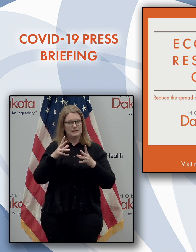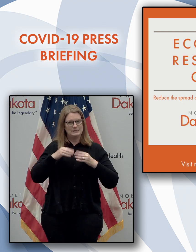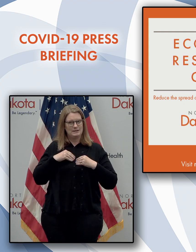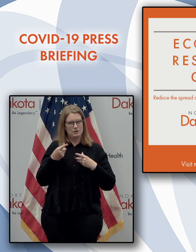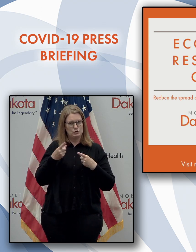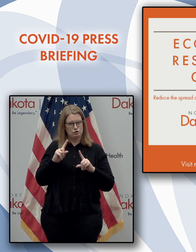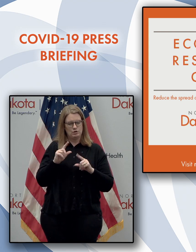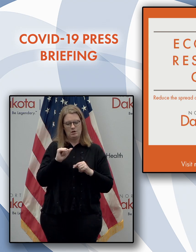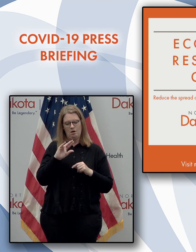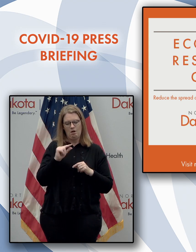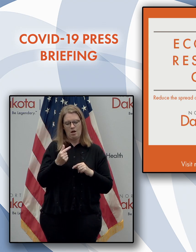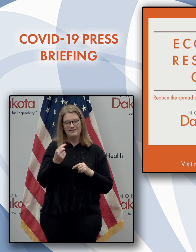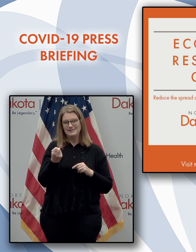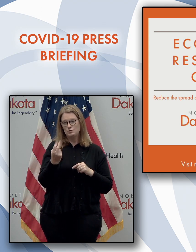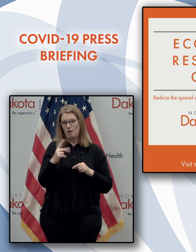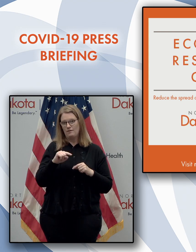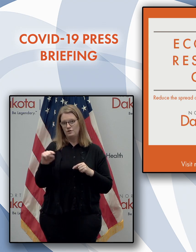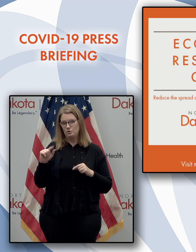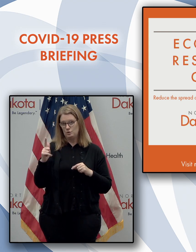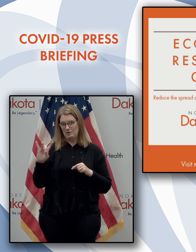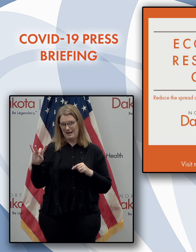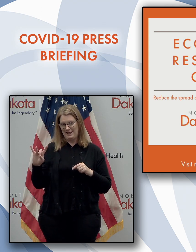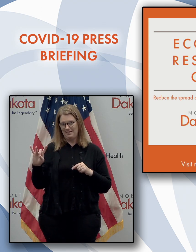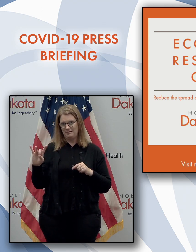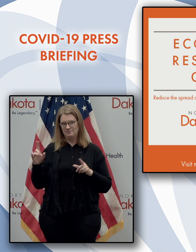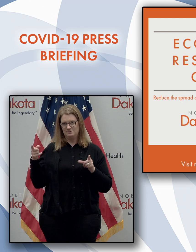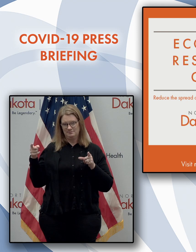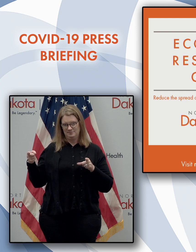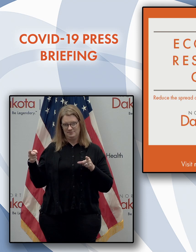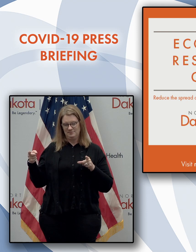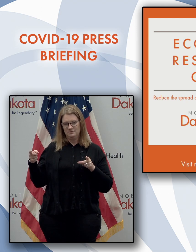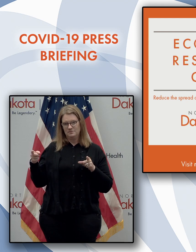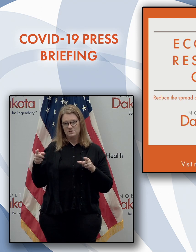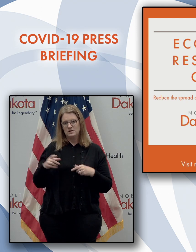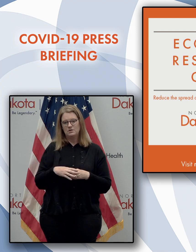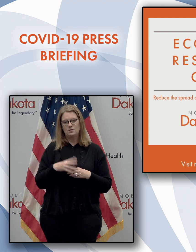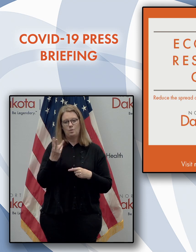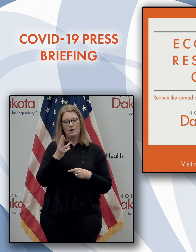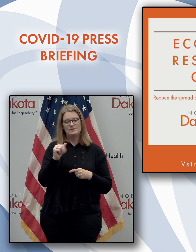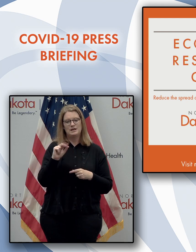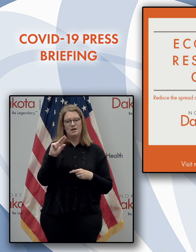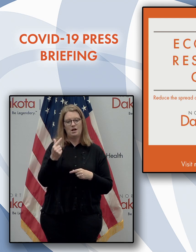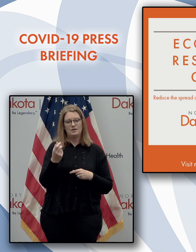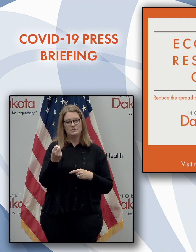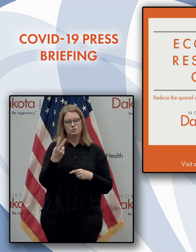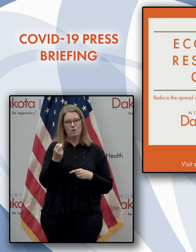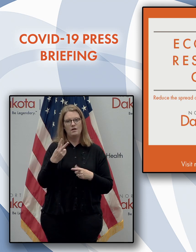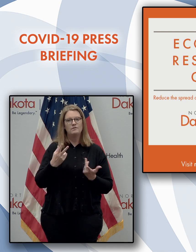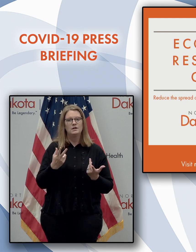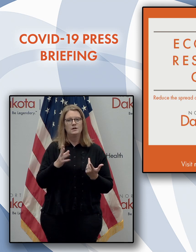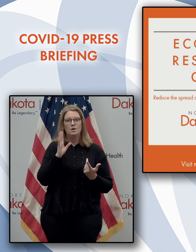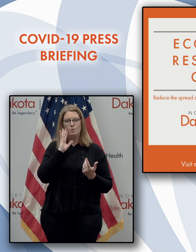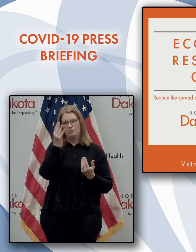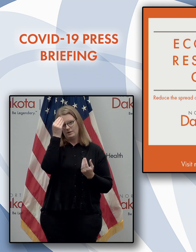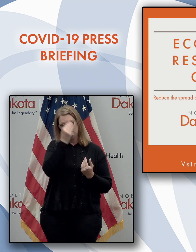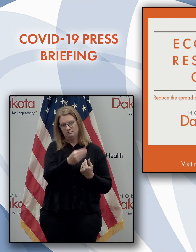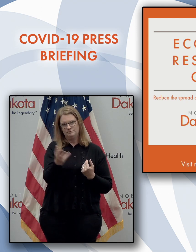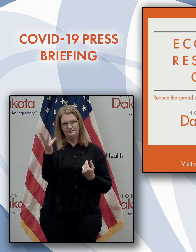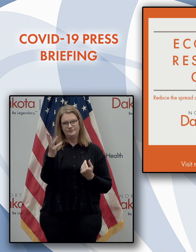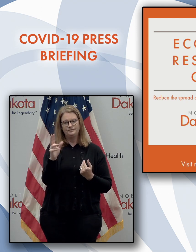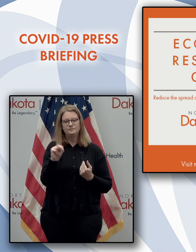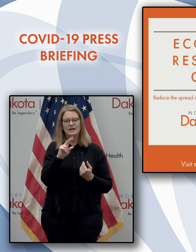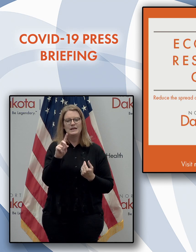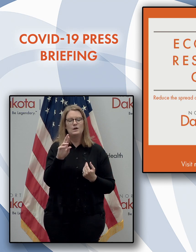during a window August 12th through the 28th. So again, opening Wednesday, August 12th. Updates will be available